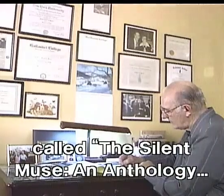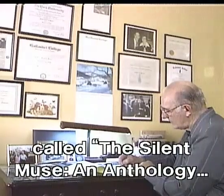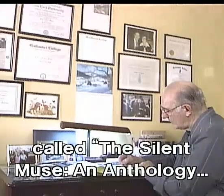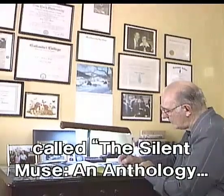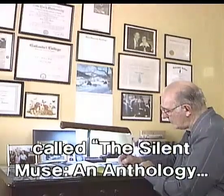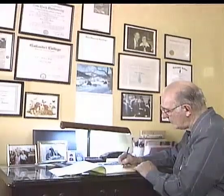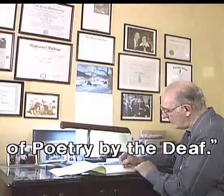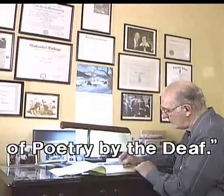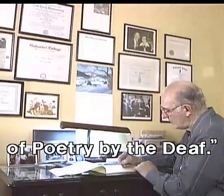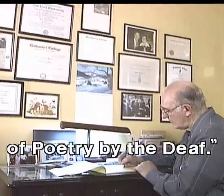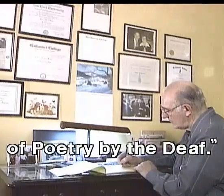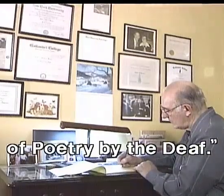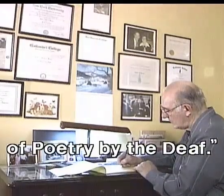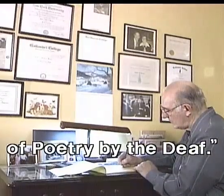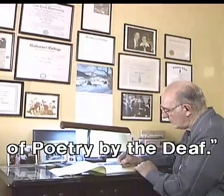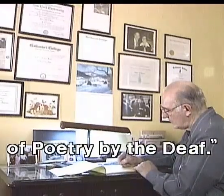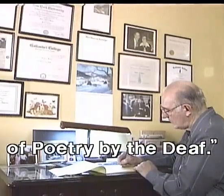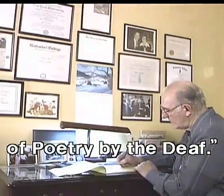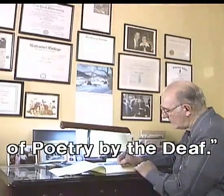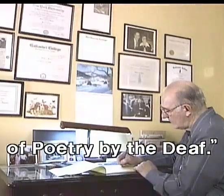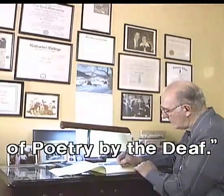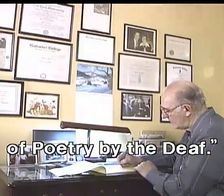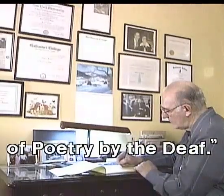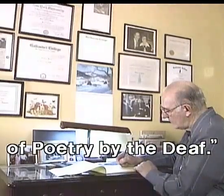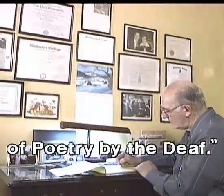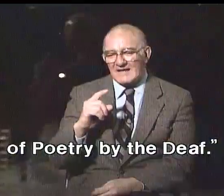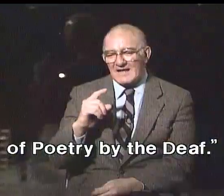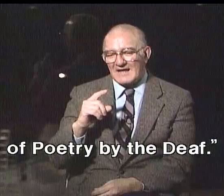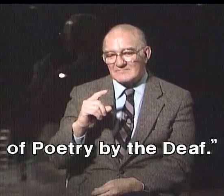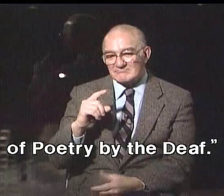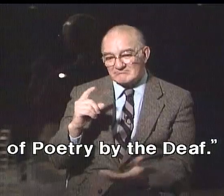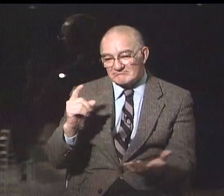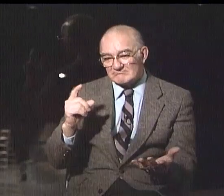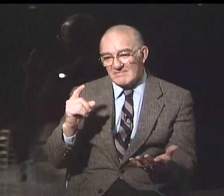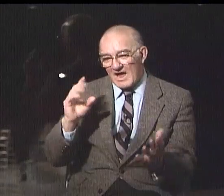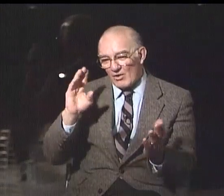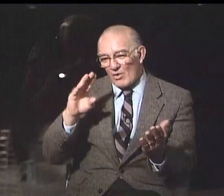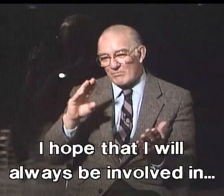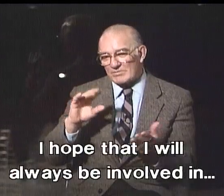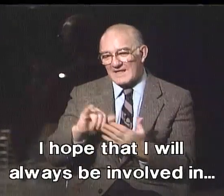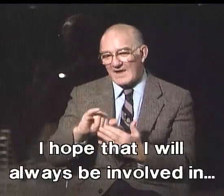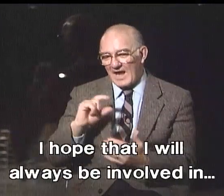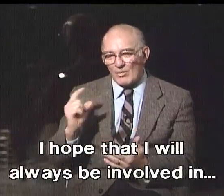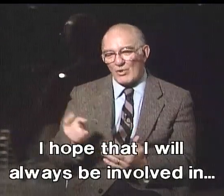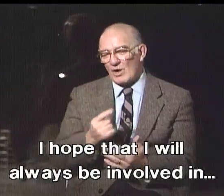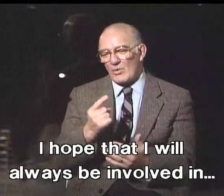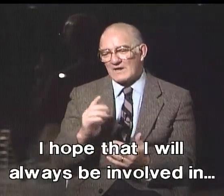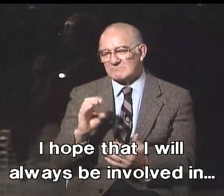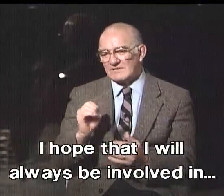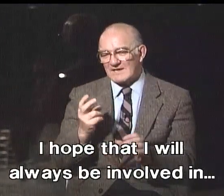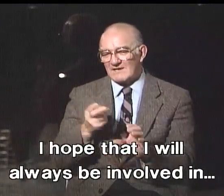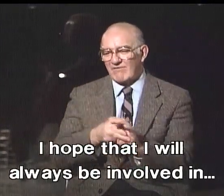Anthology of Poetry by the Deaf. I hope that I will always be